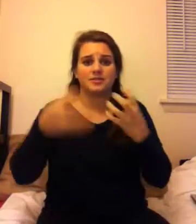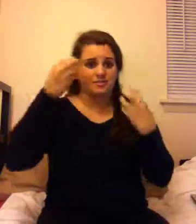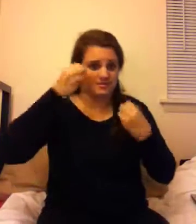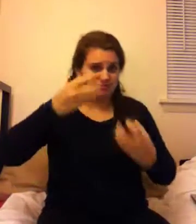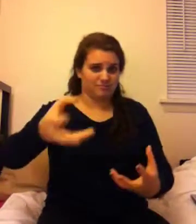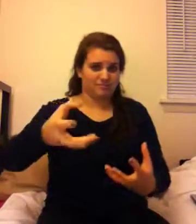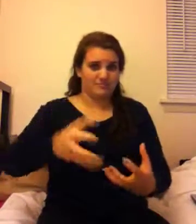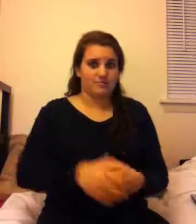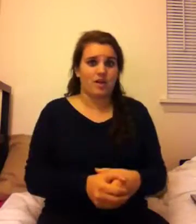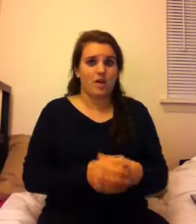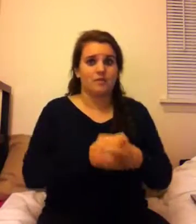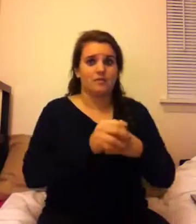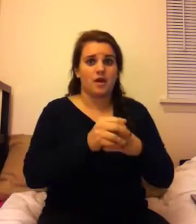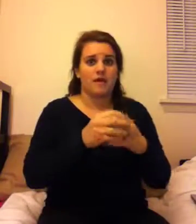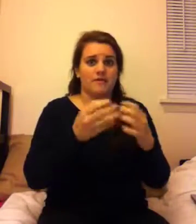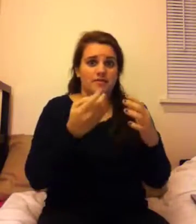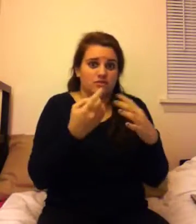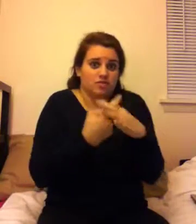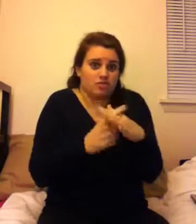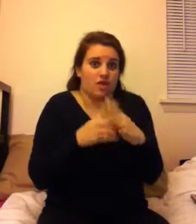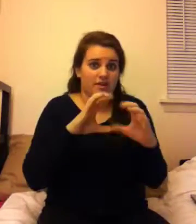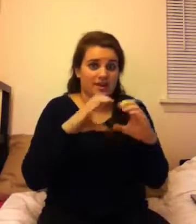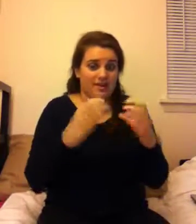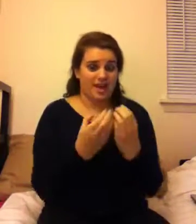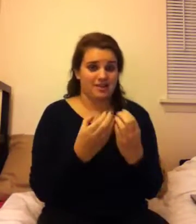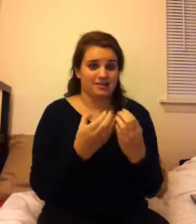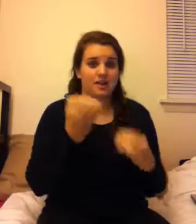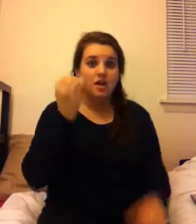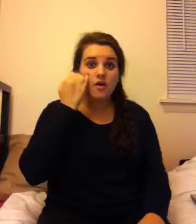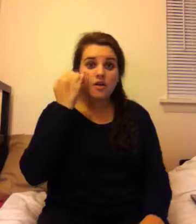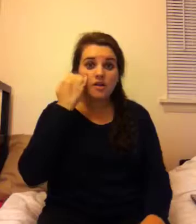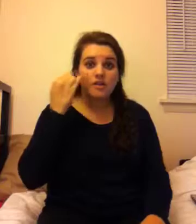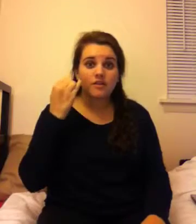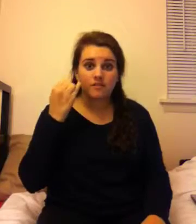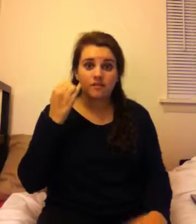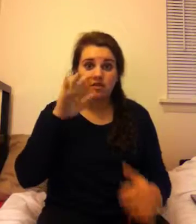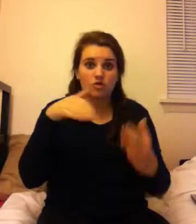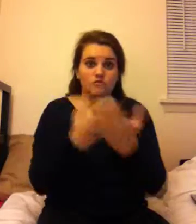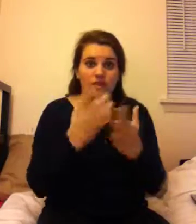late, the deaf person has no way of knowing what's happening.